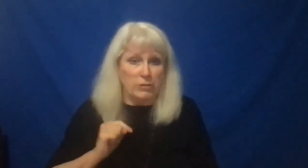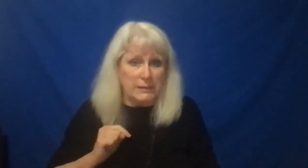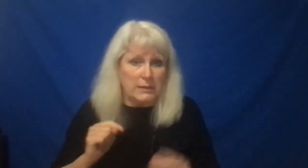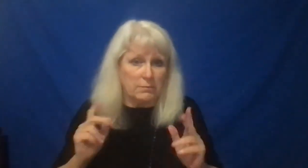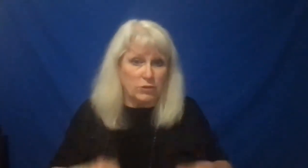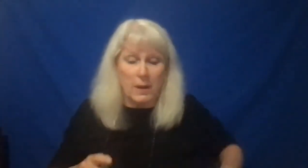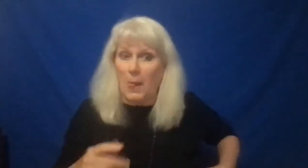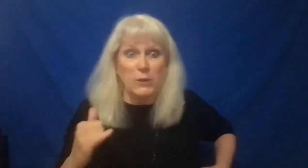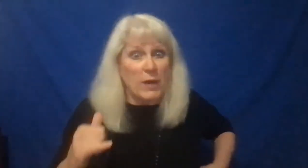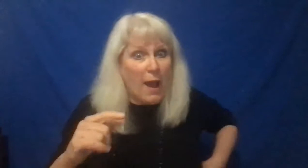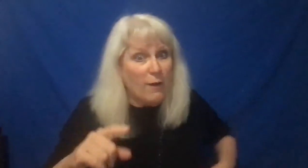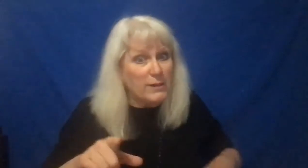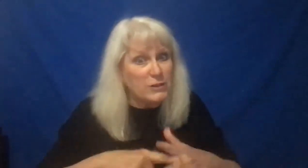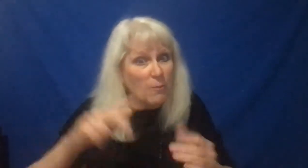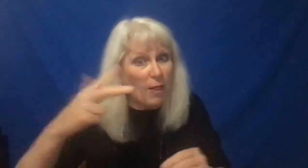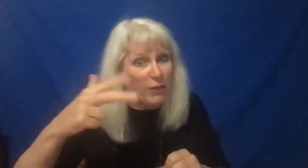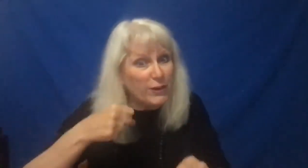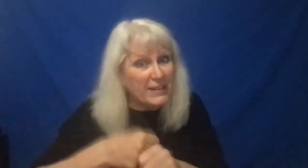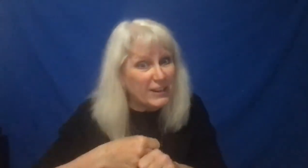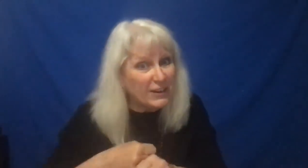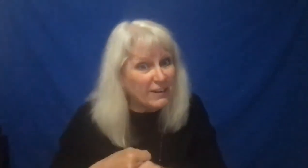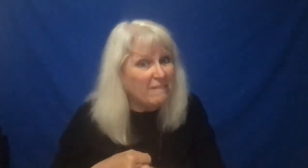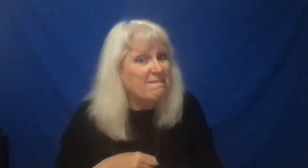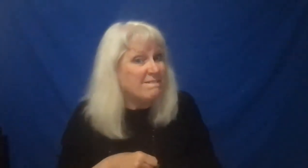as a Class A trustee. I have served